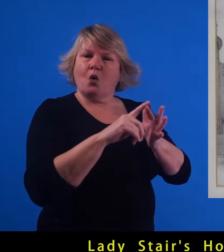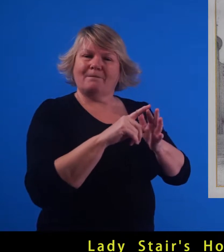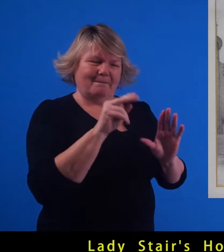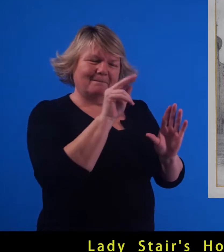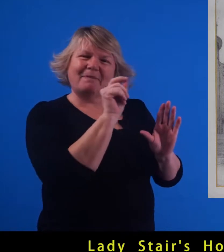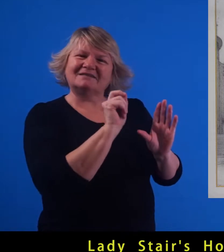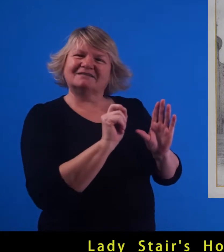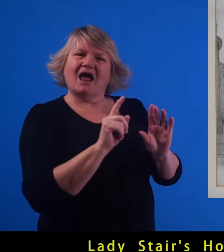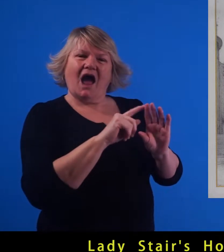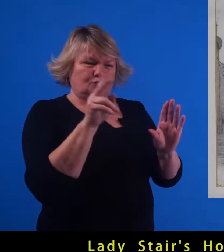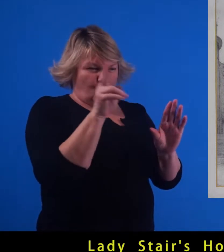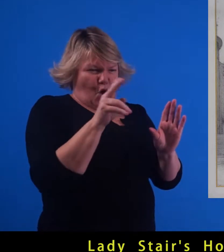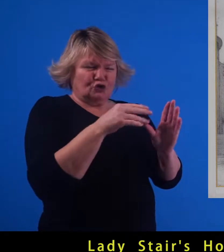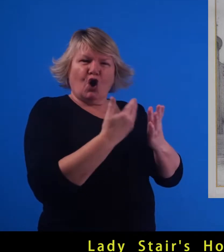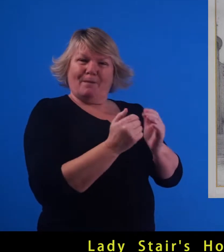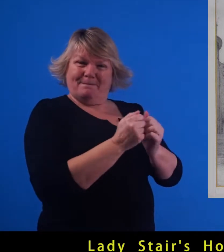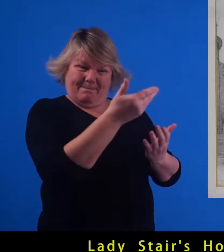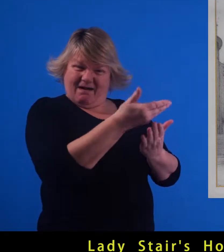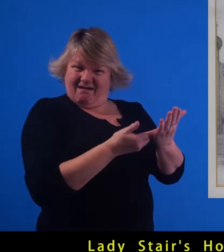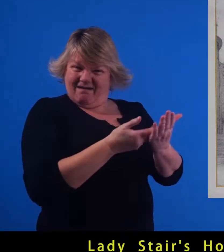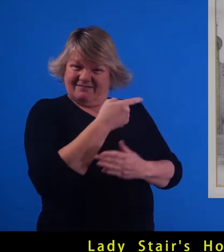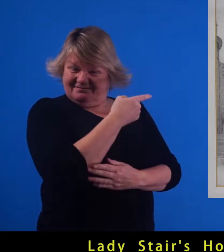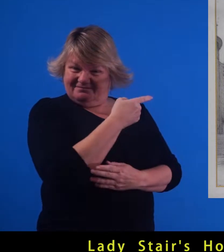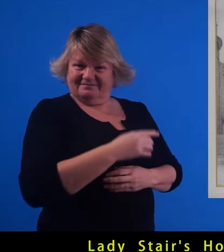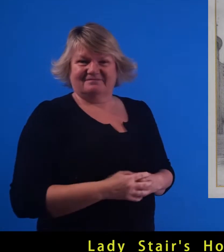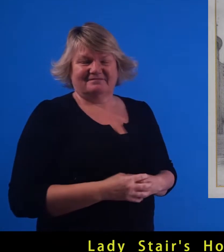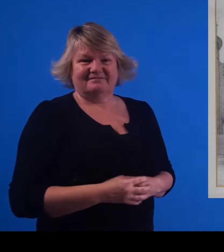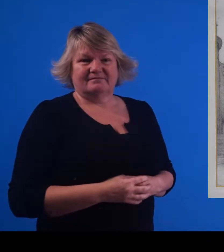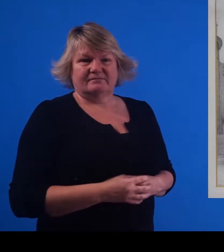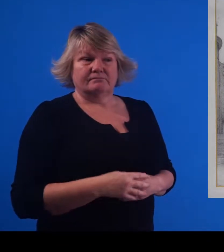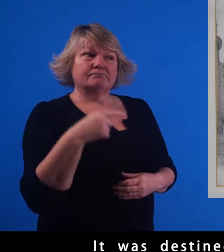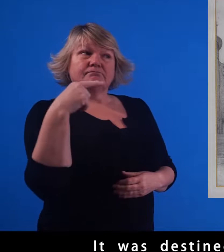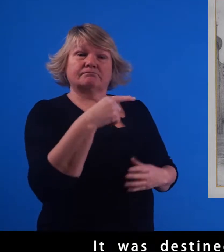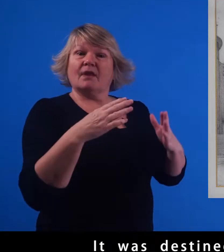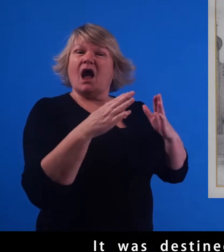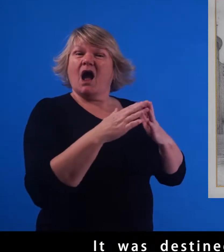Home. Pencil and wash on paper.